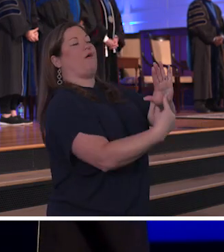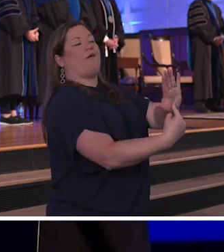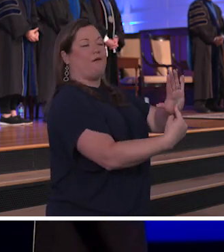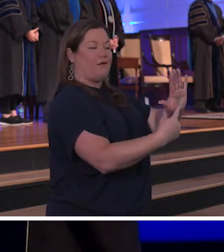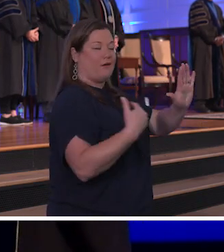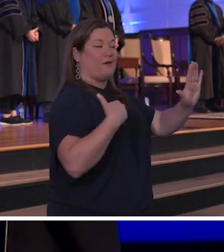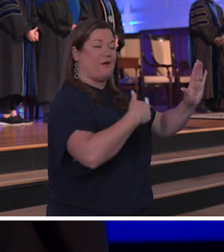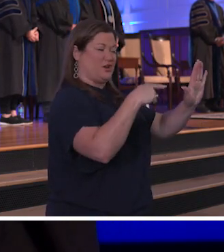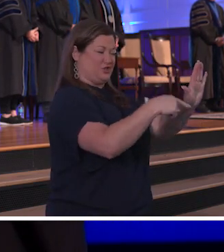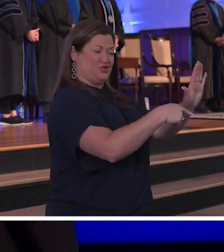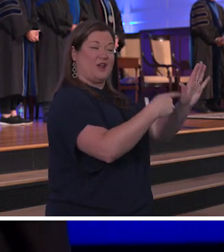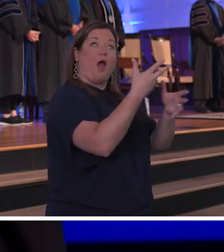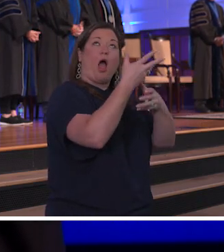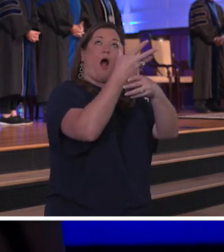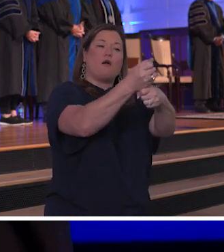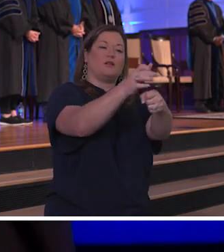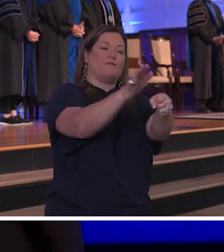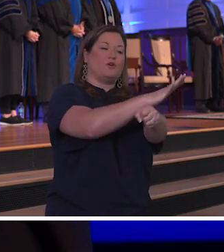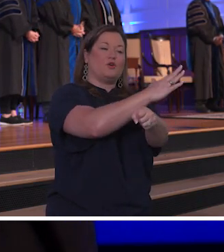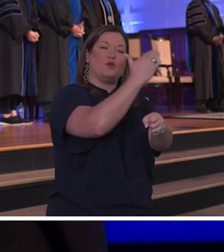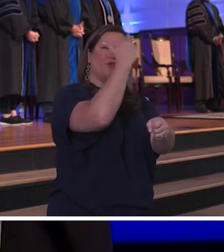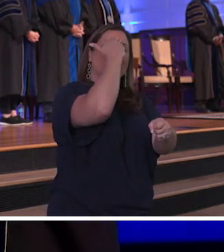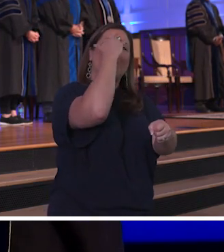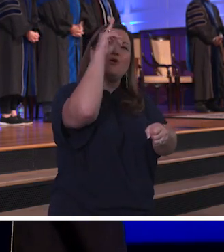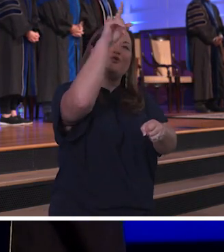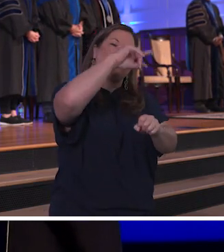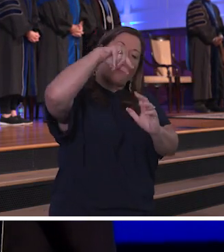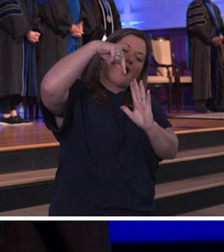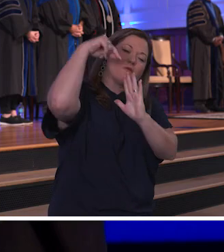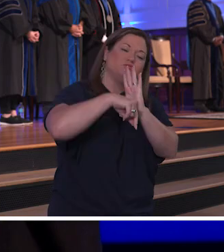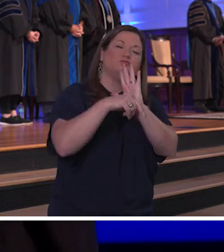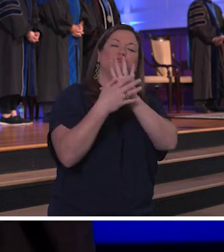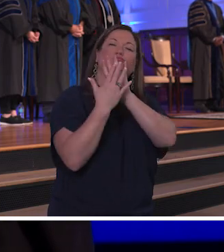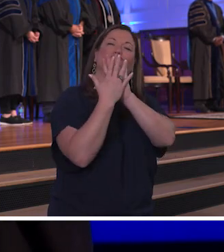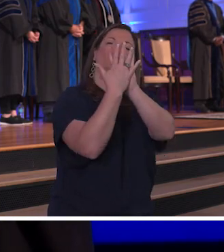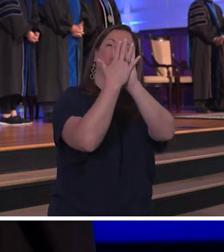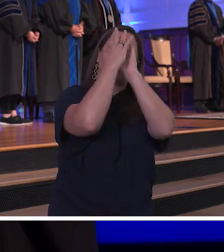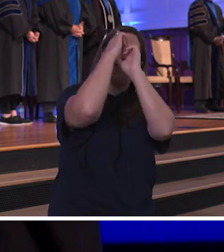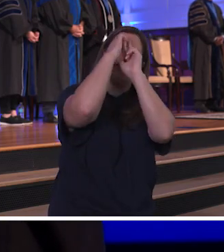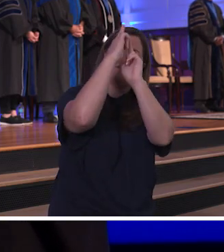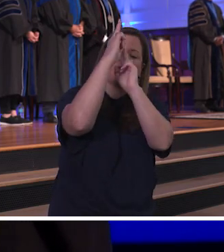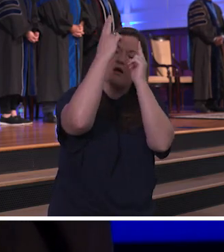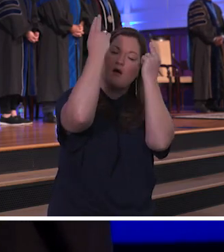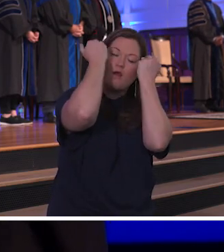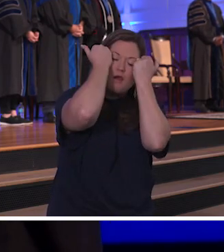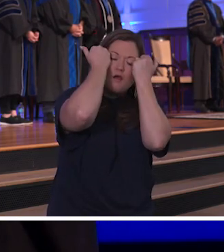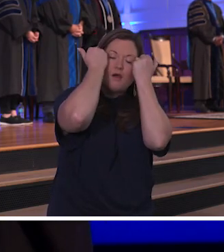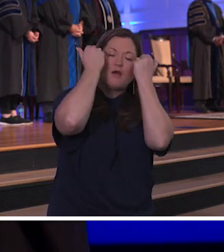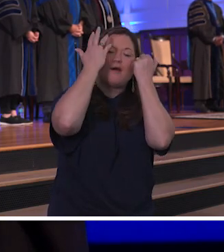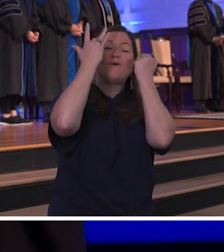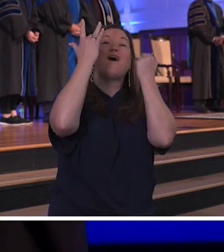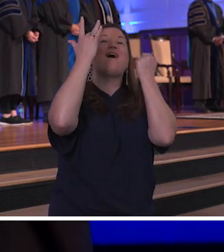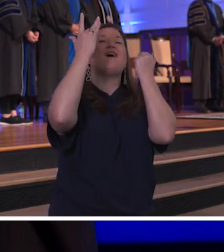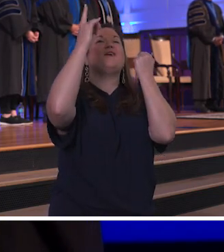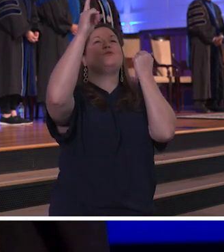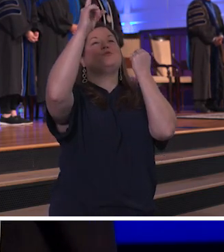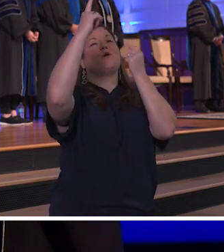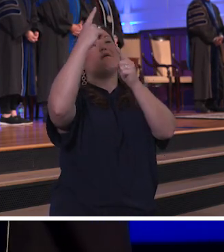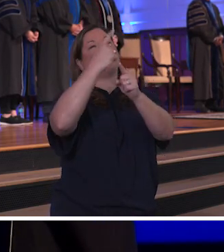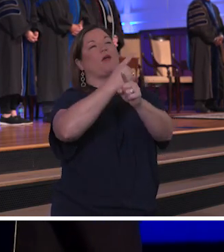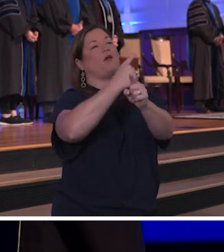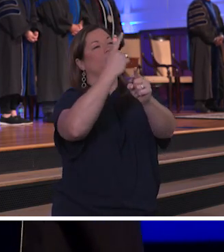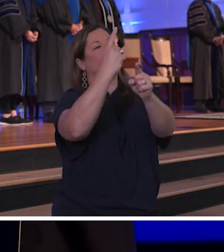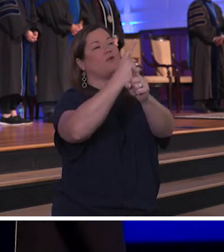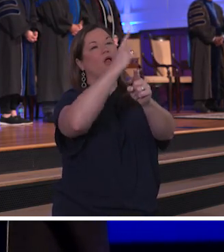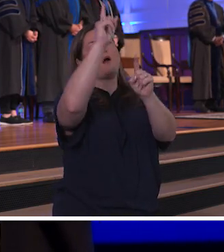to know you intimately and fear you, because you are a faithful, gracious, wonderful God. And Lord,